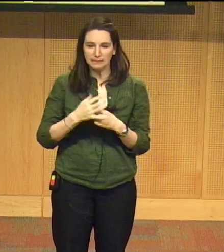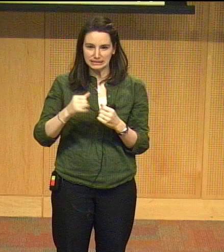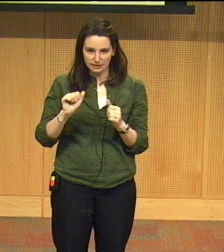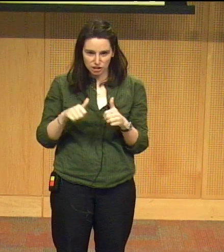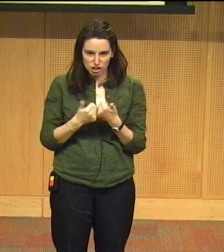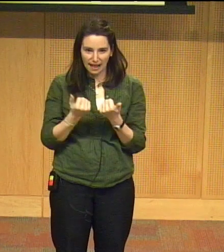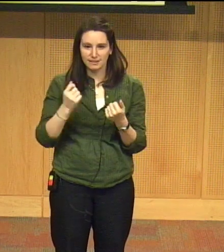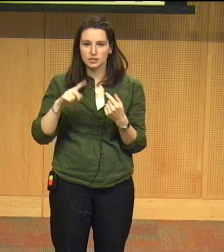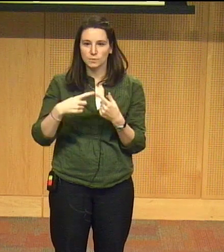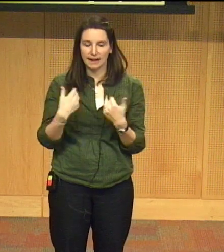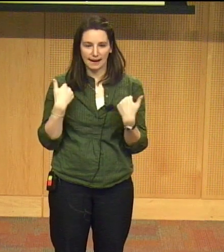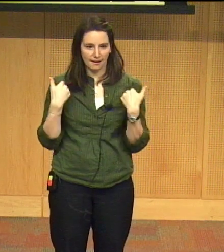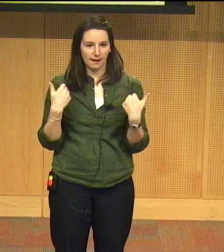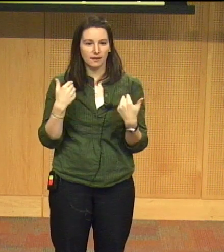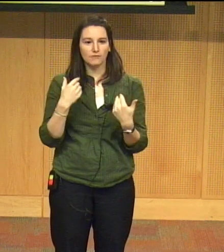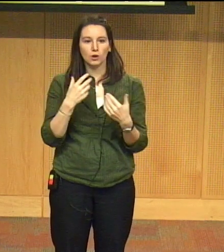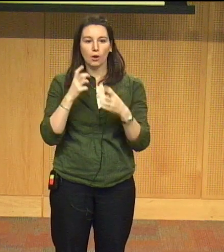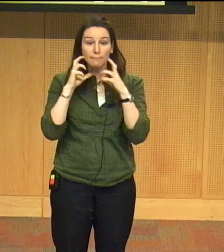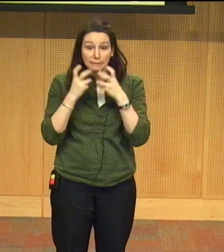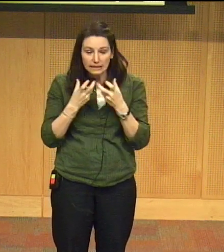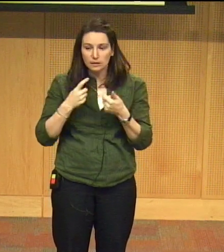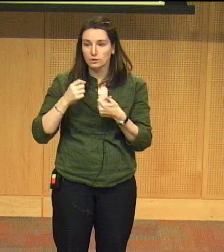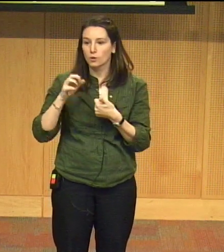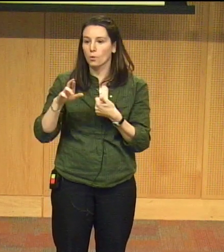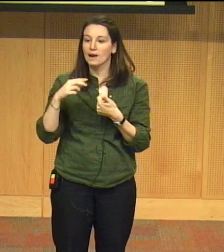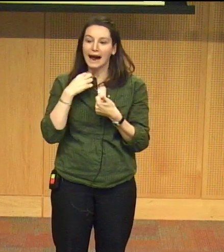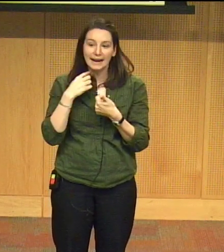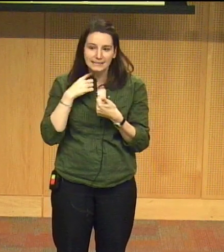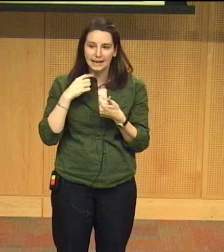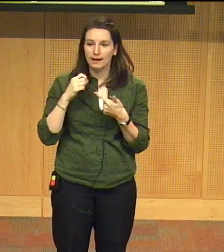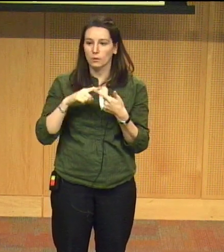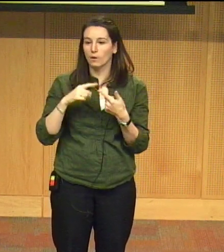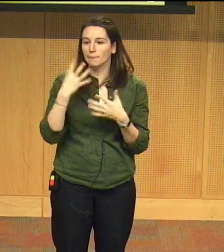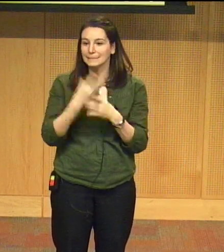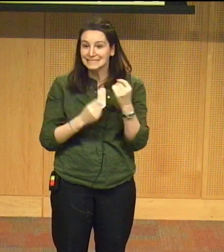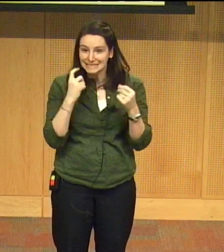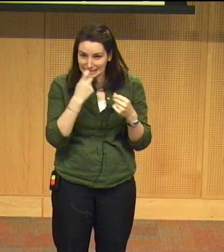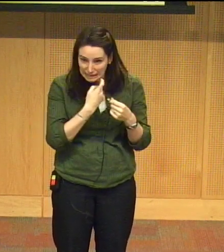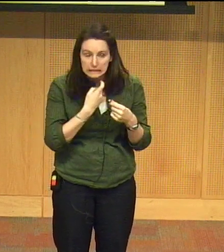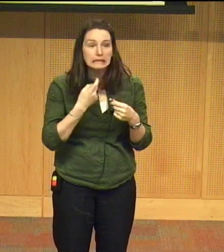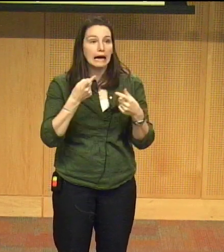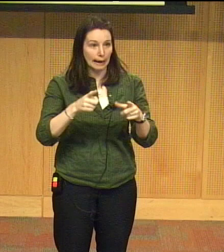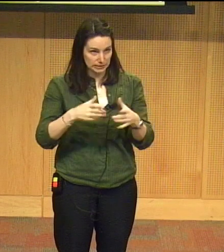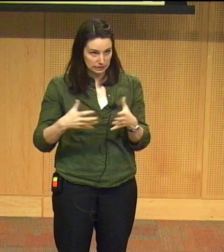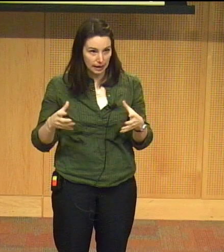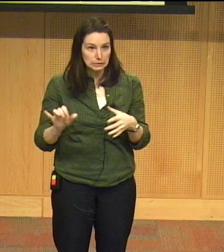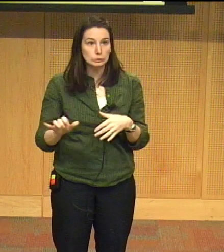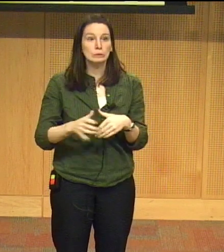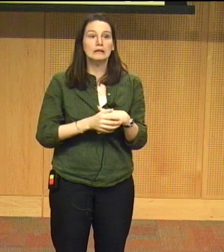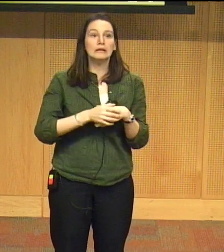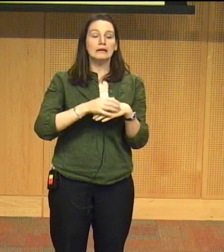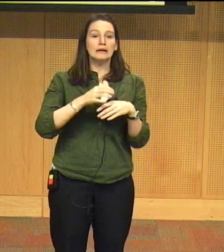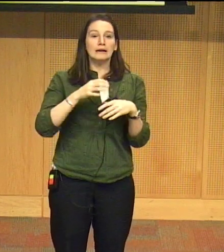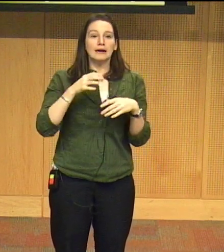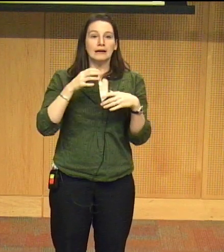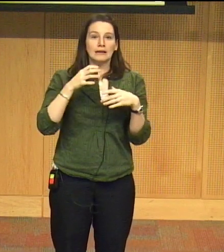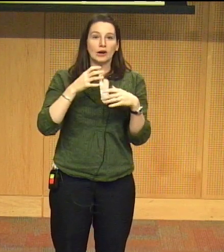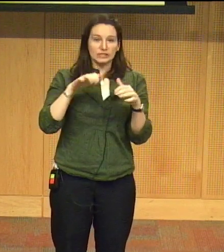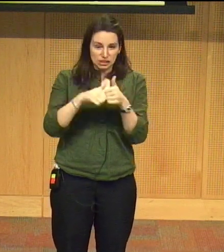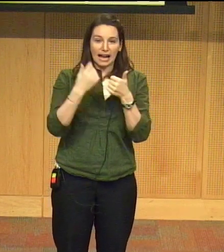still a challenge when I have, a beard or accent or missing teeth. That happens a lot too. It's a challenge for me